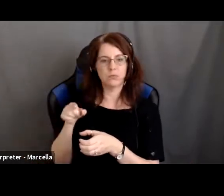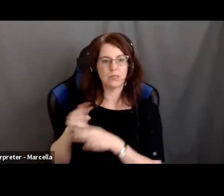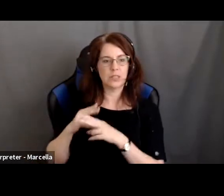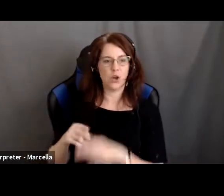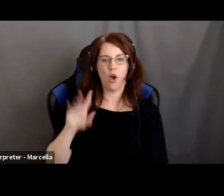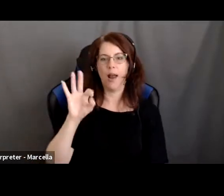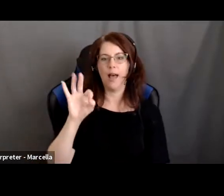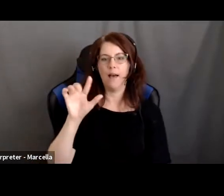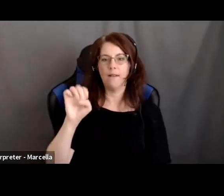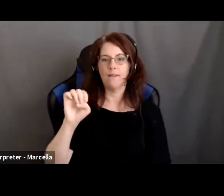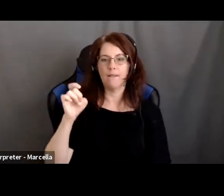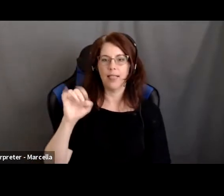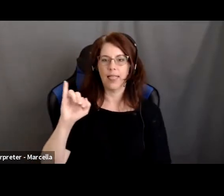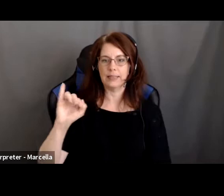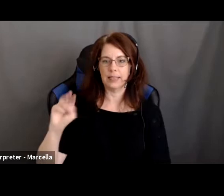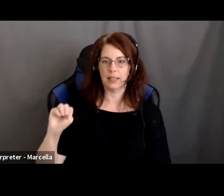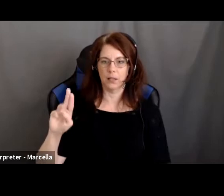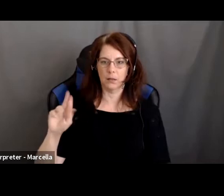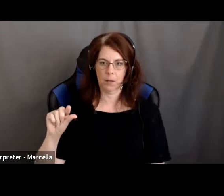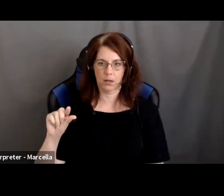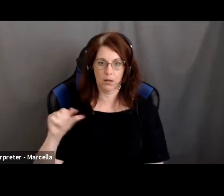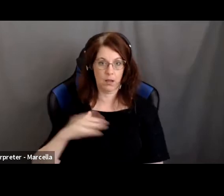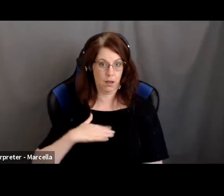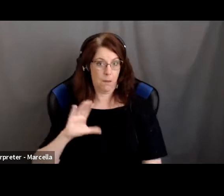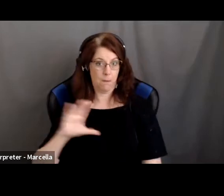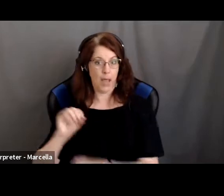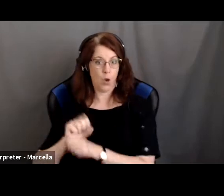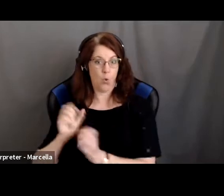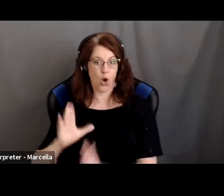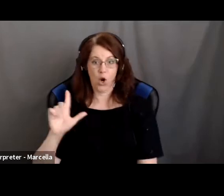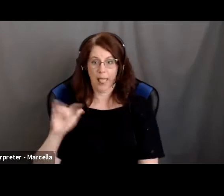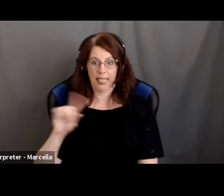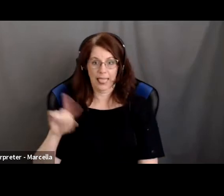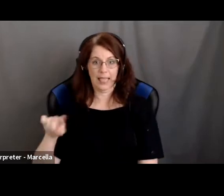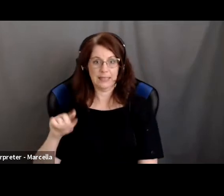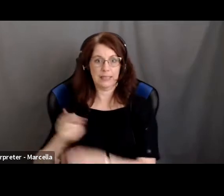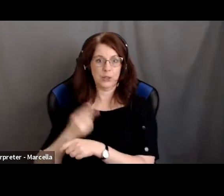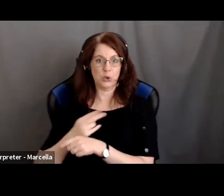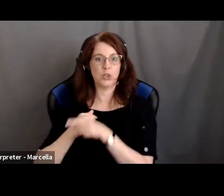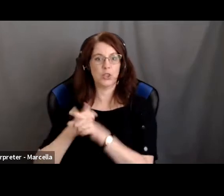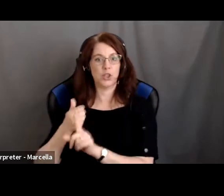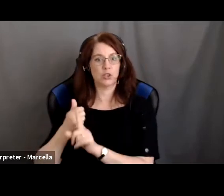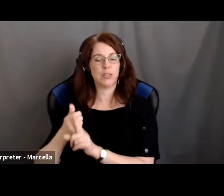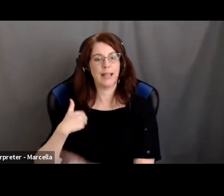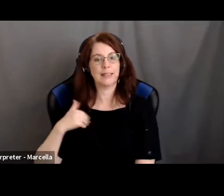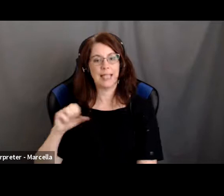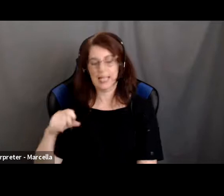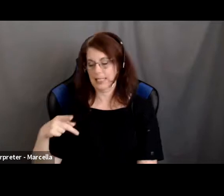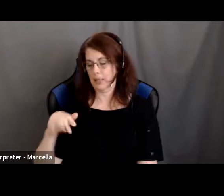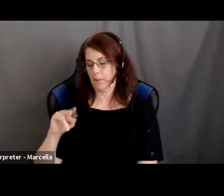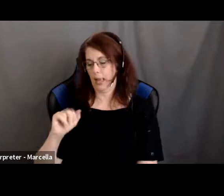Flexi Mug. So this is something my coworker Liz uses. She has spinal muscular